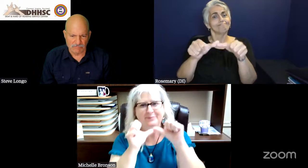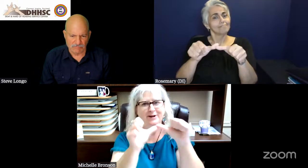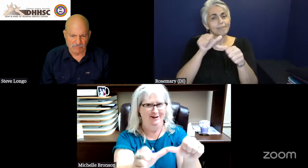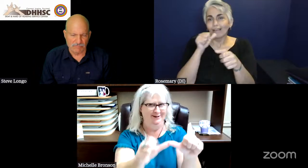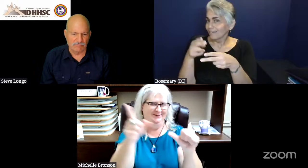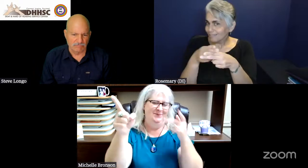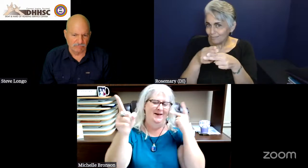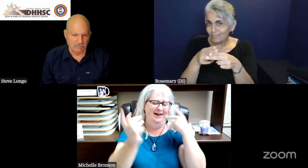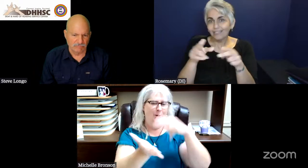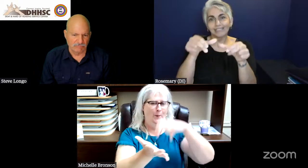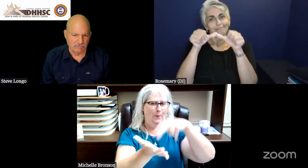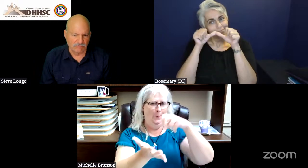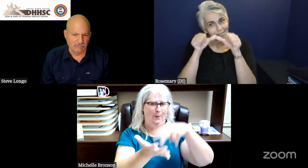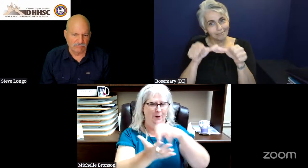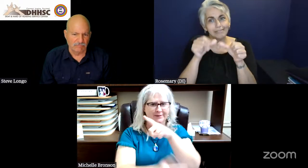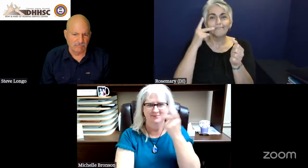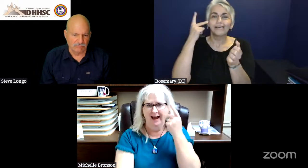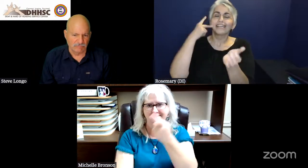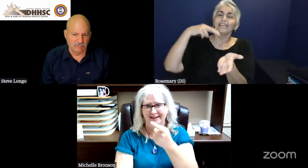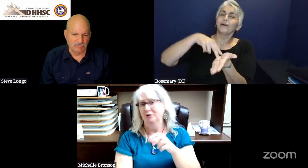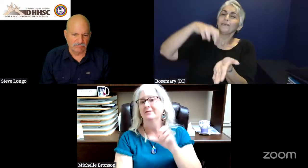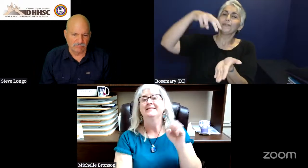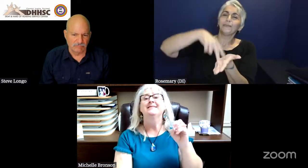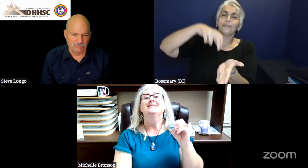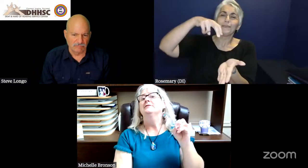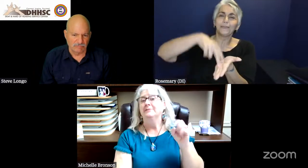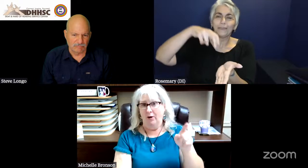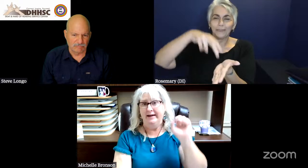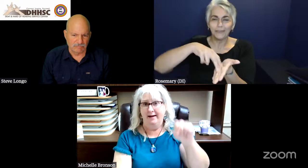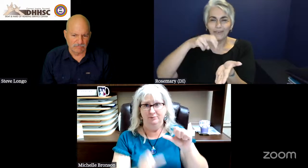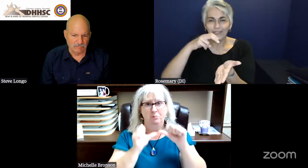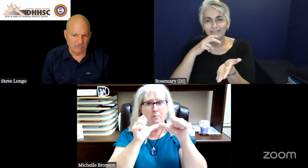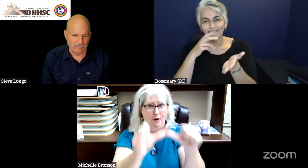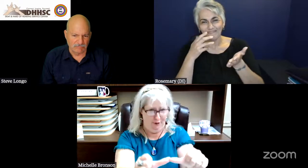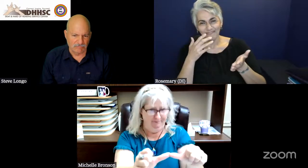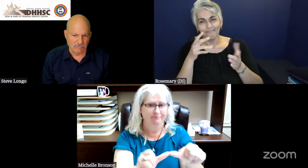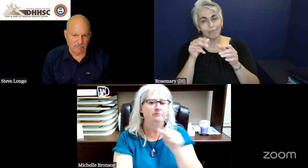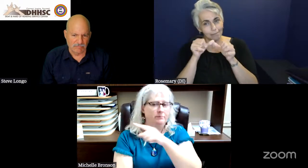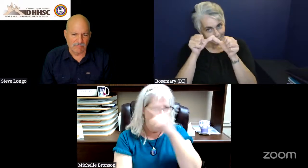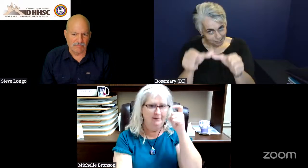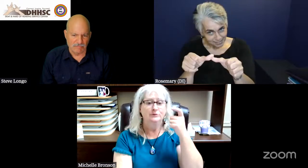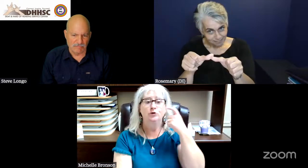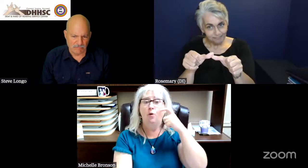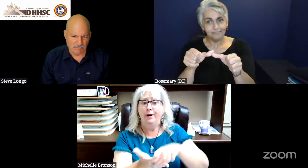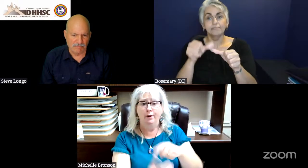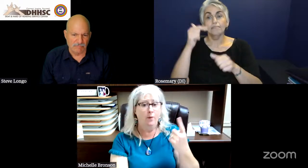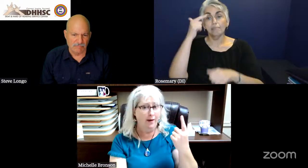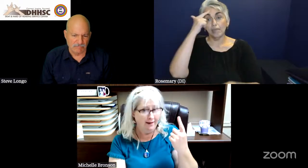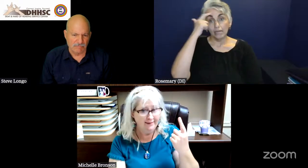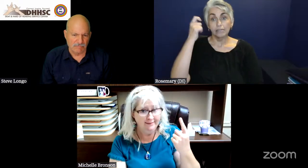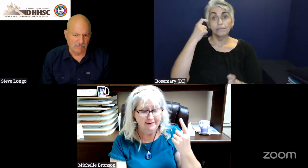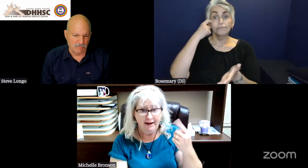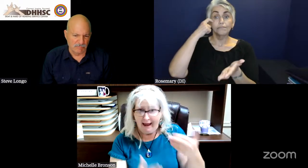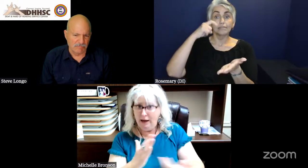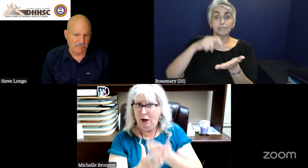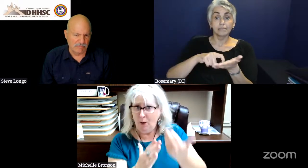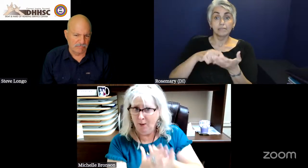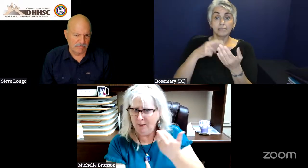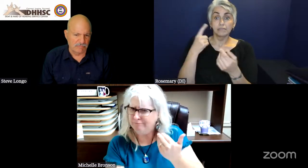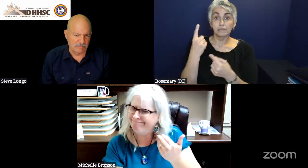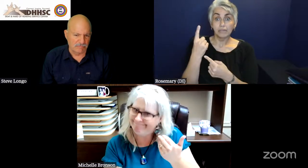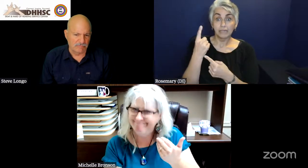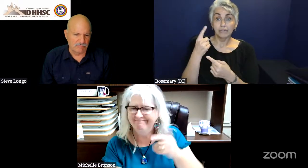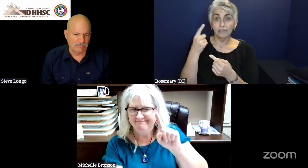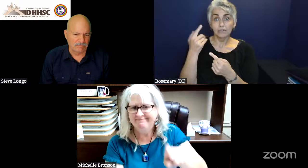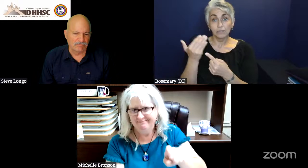office permanently. Patty's thrilled about that. Yes, it's permanent because